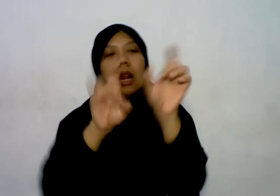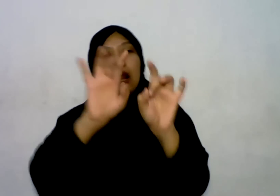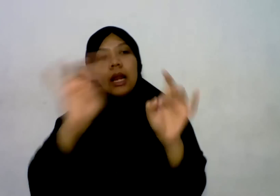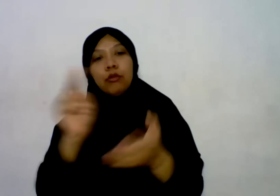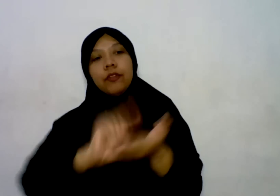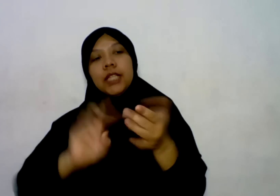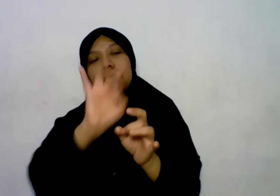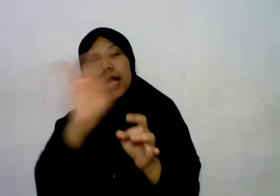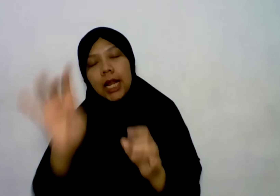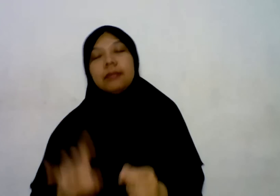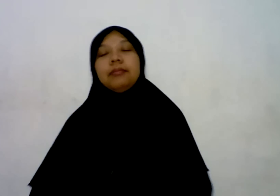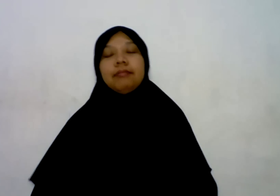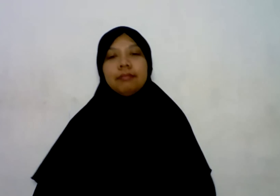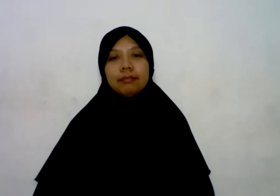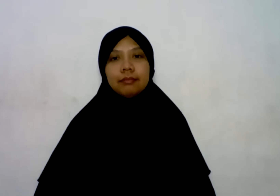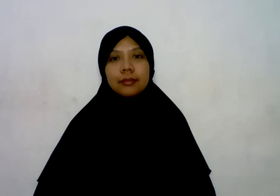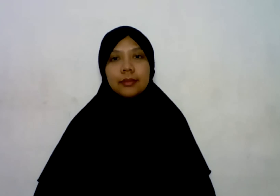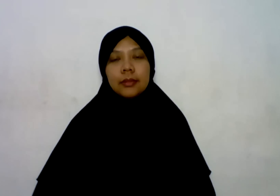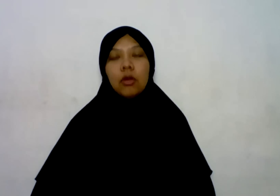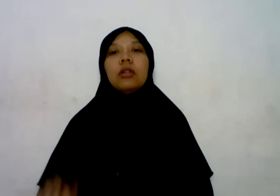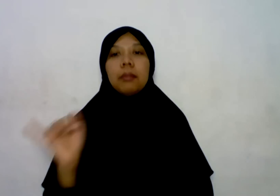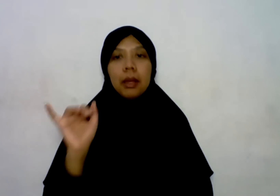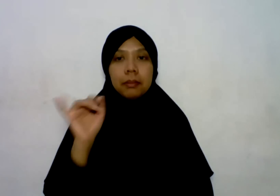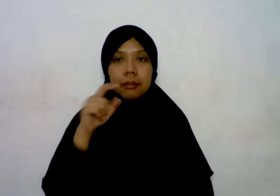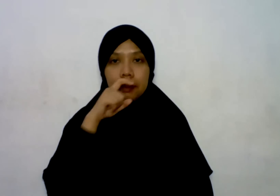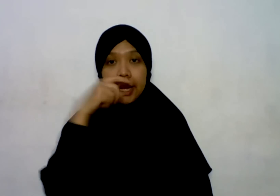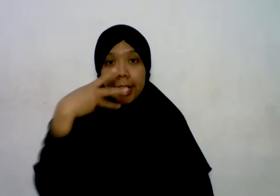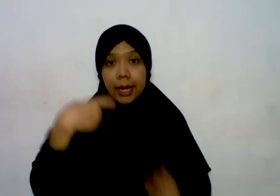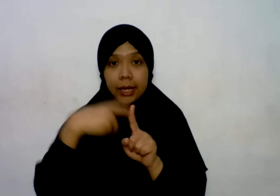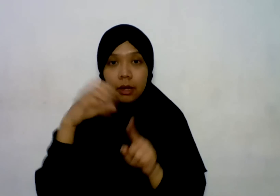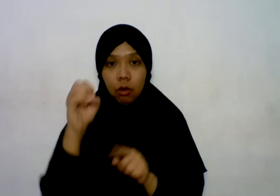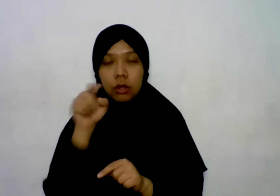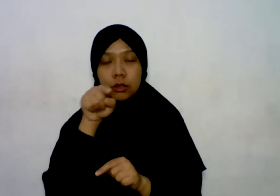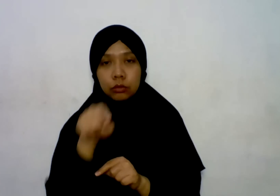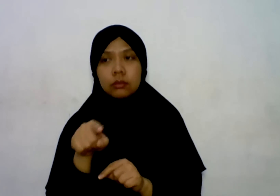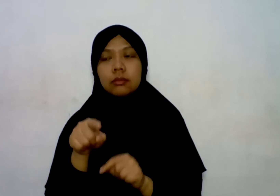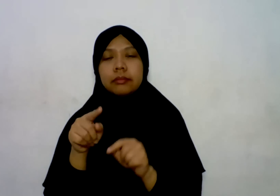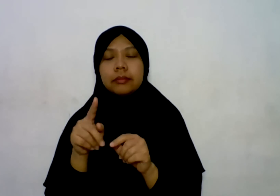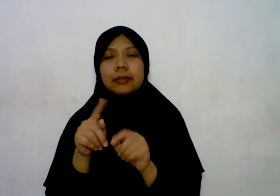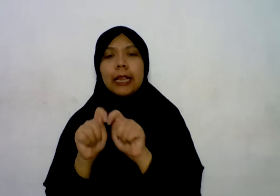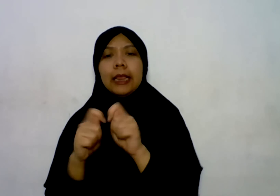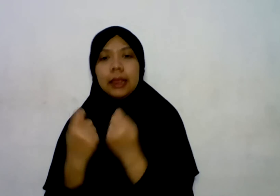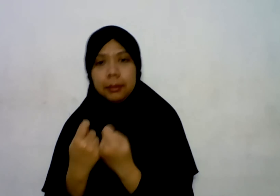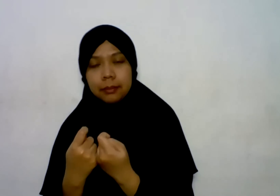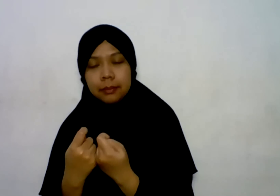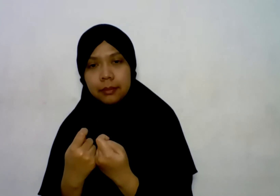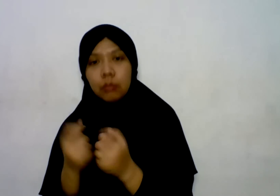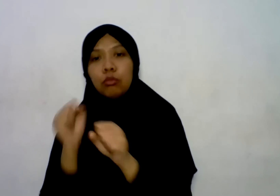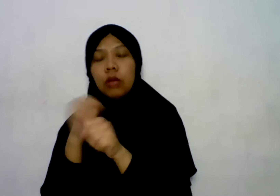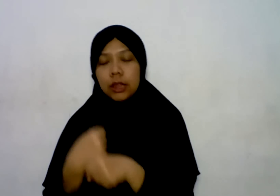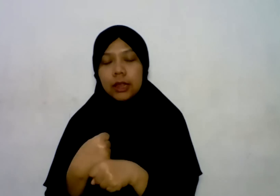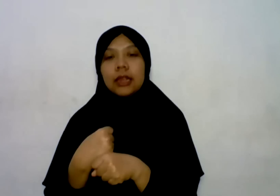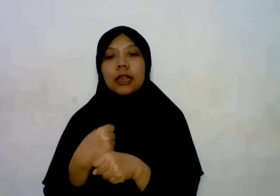that. Yeah. And also Pak Eko actually is part of the team that, you know, making our university more